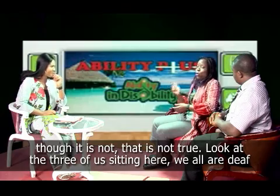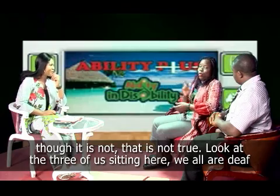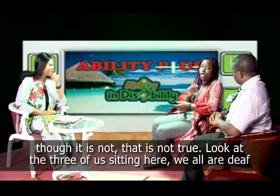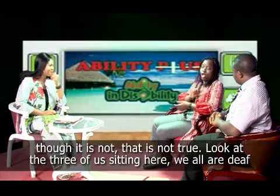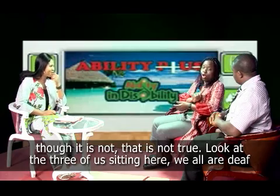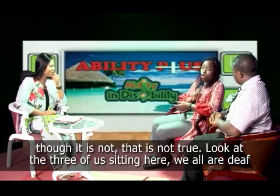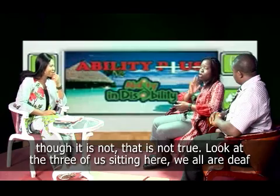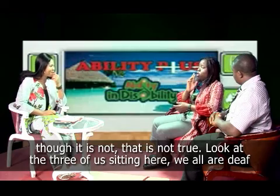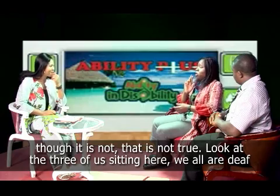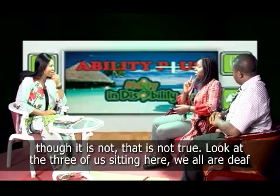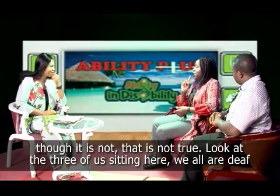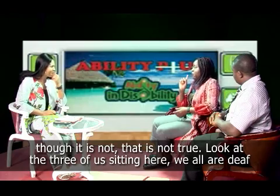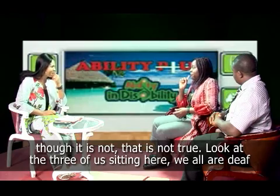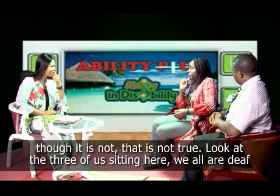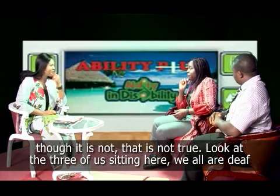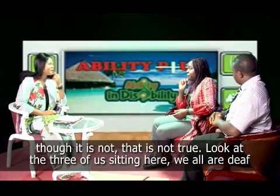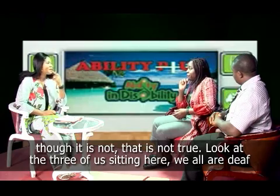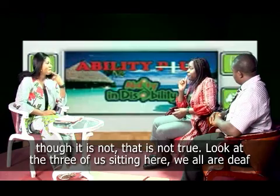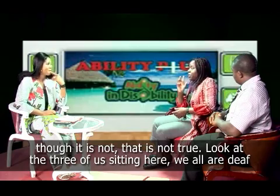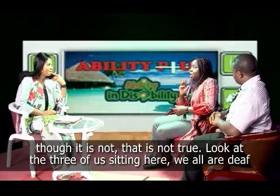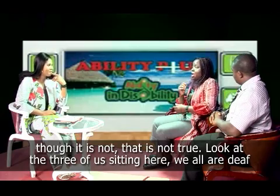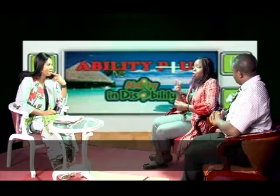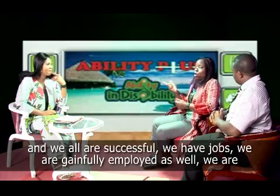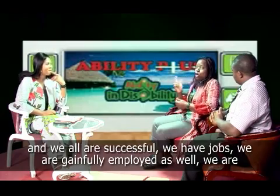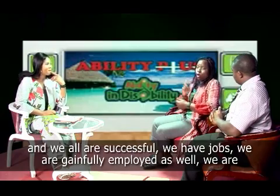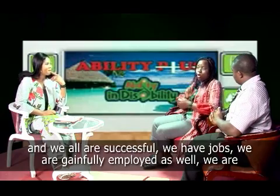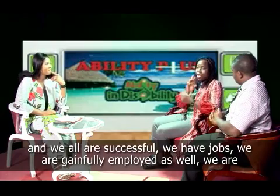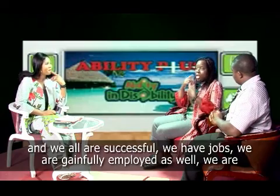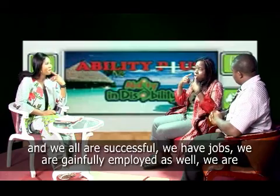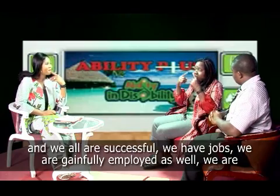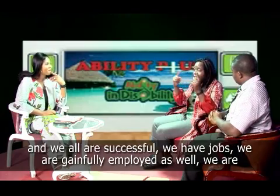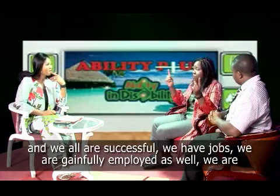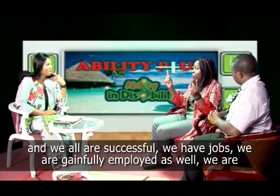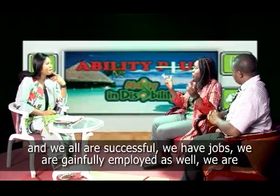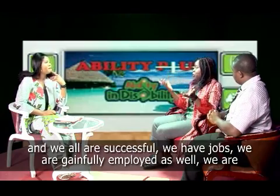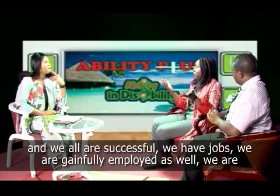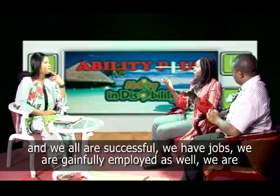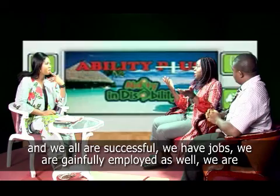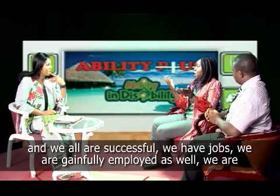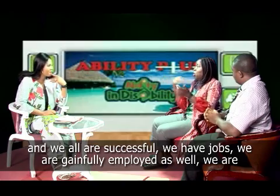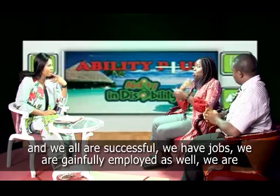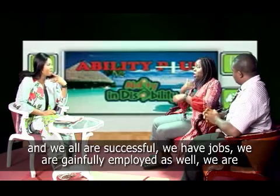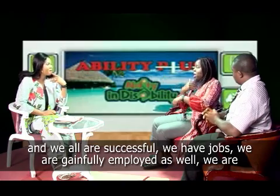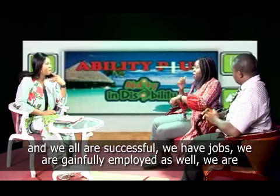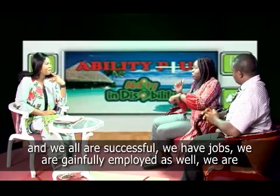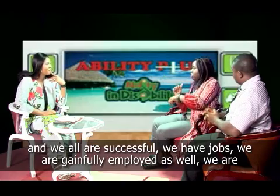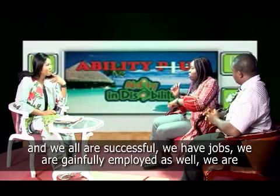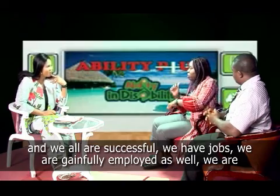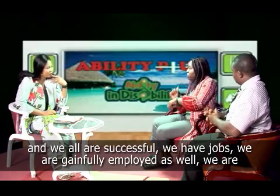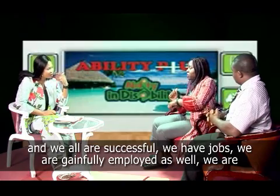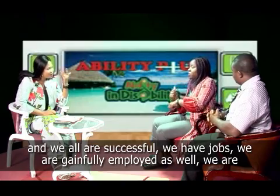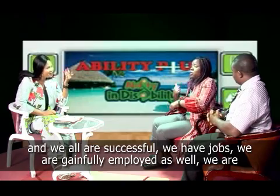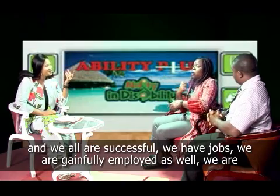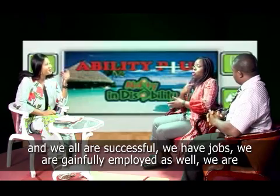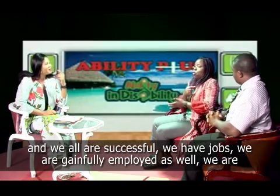here. We all are deaf and we all are successful. We have jobs.